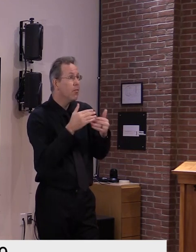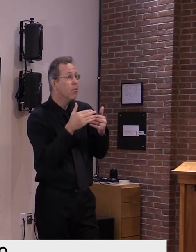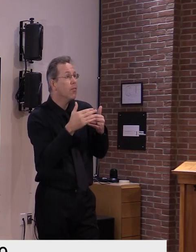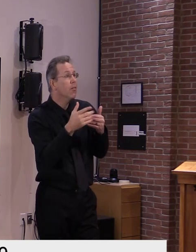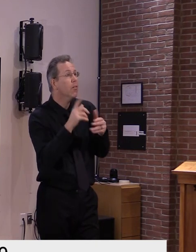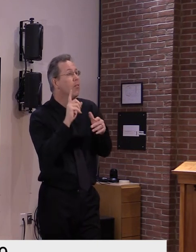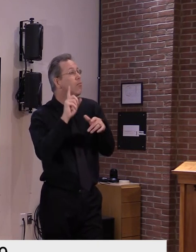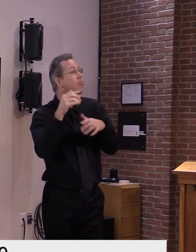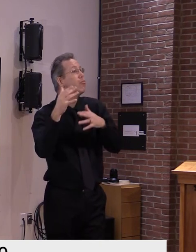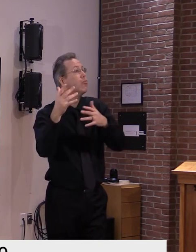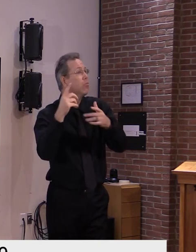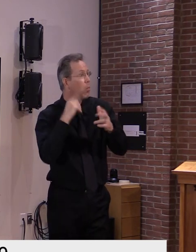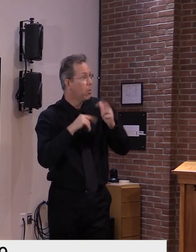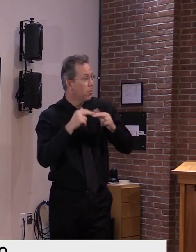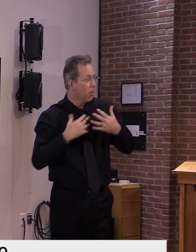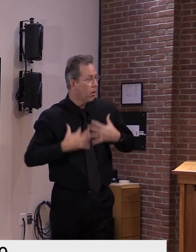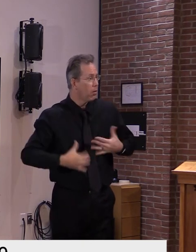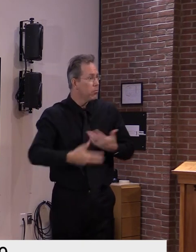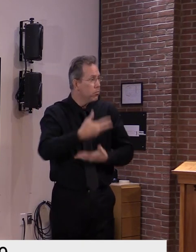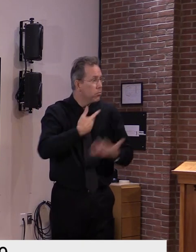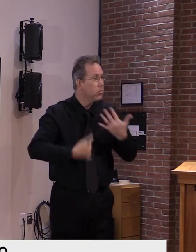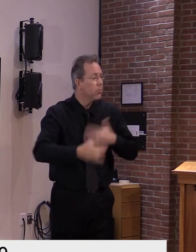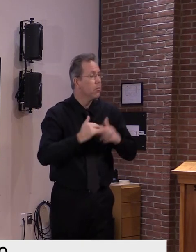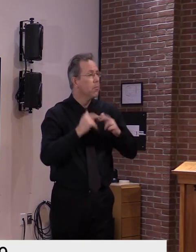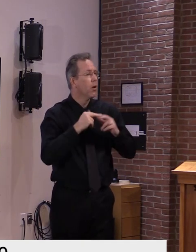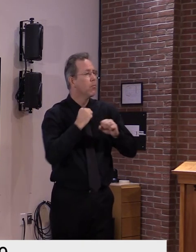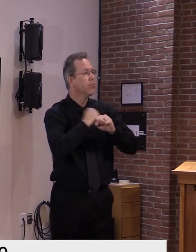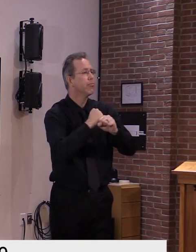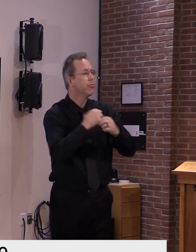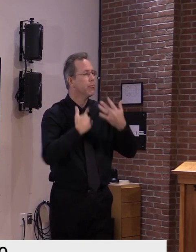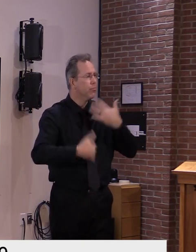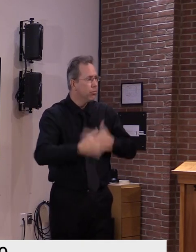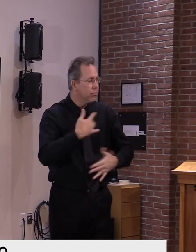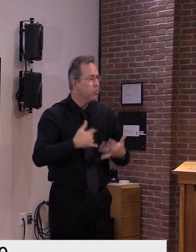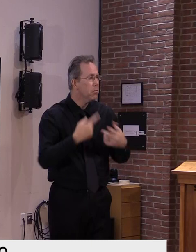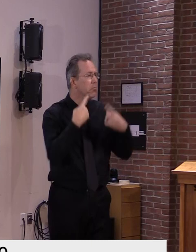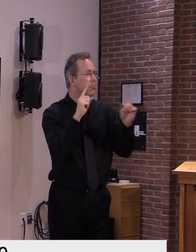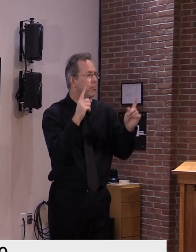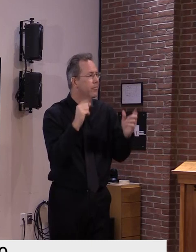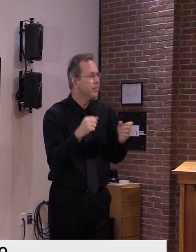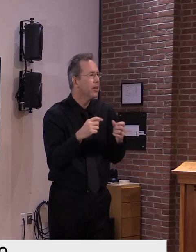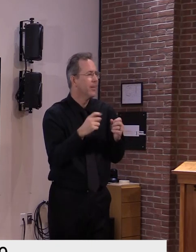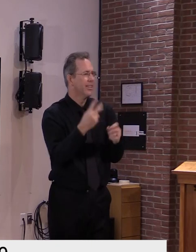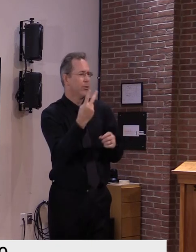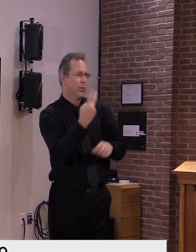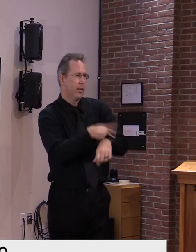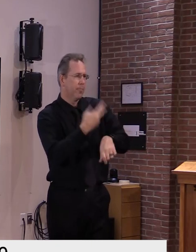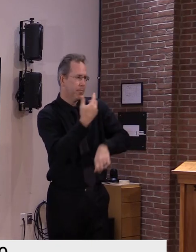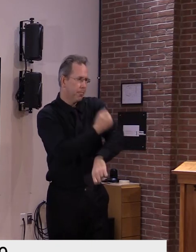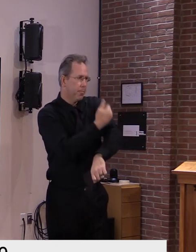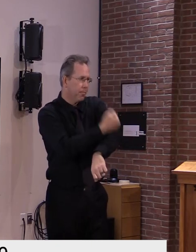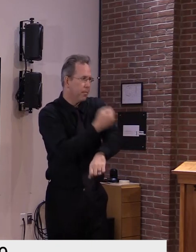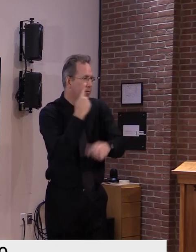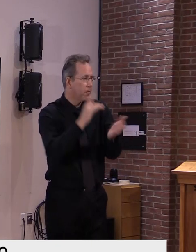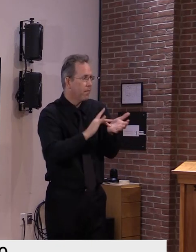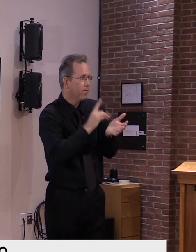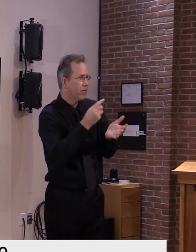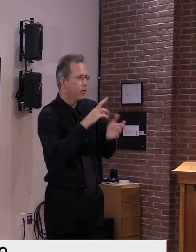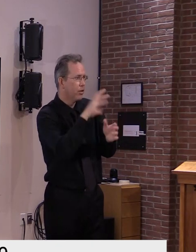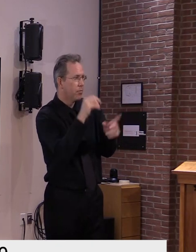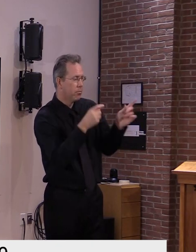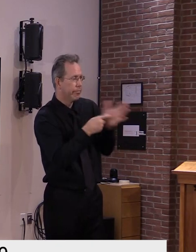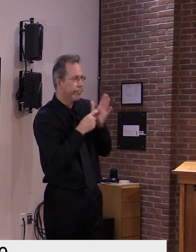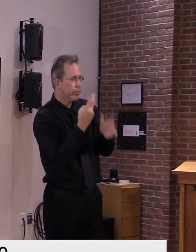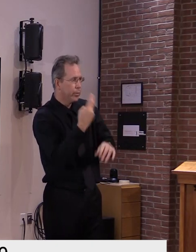before we would really want people to feel confident that they'd gotten both doses and they're getting the immune response in their body that we would want them to